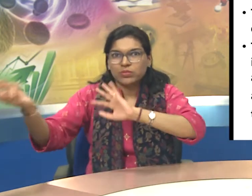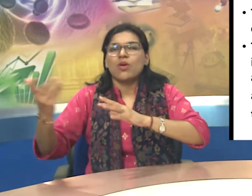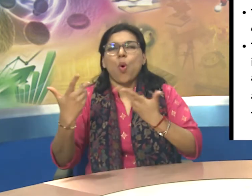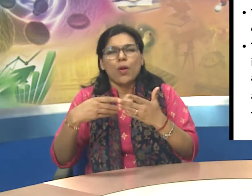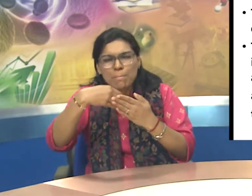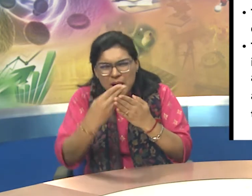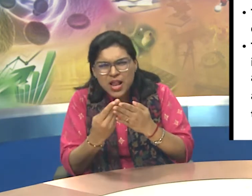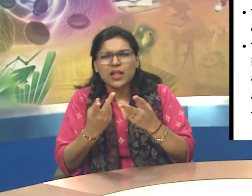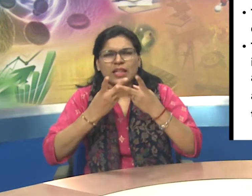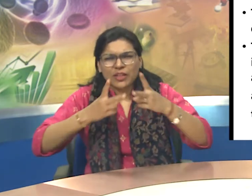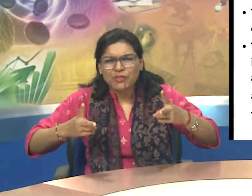central exchange